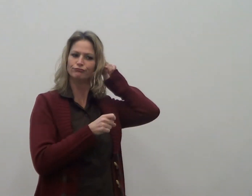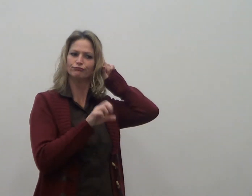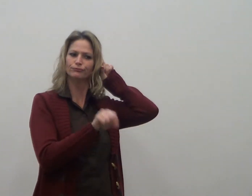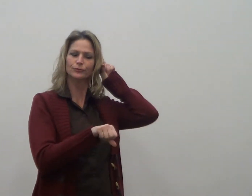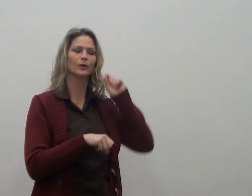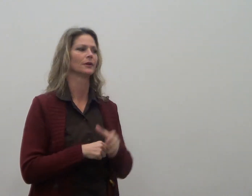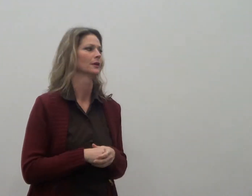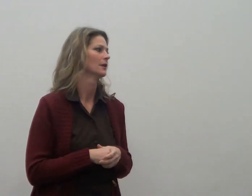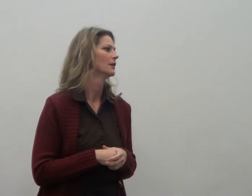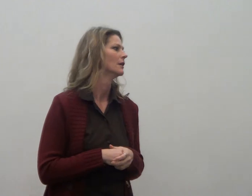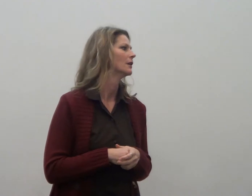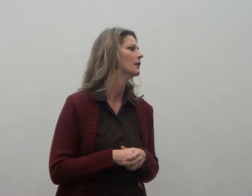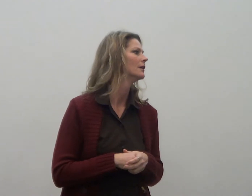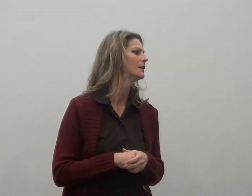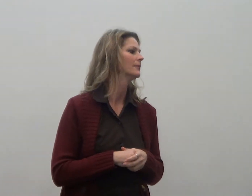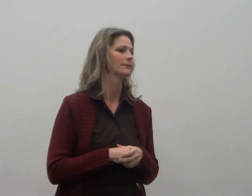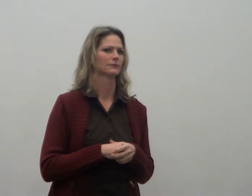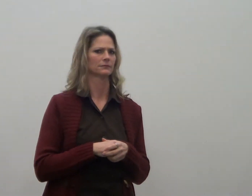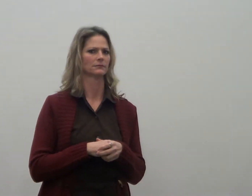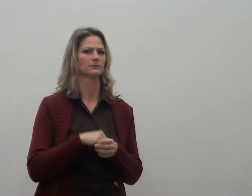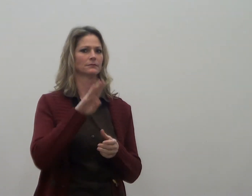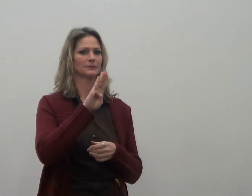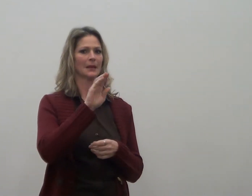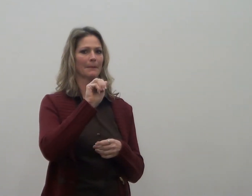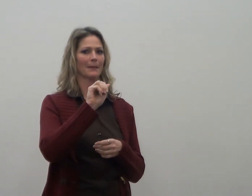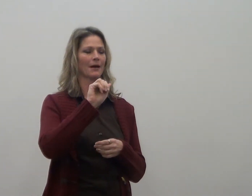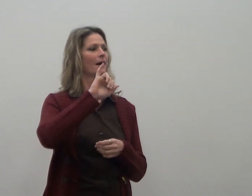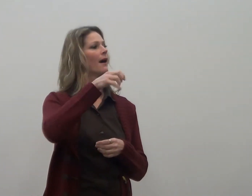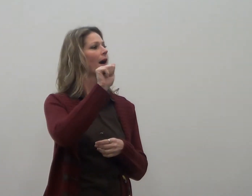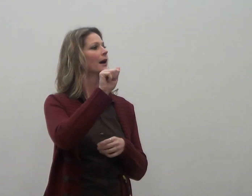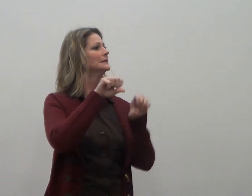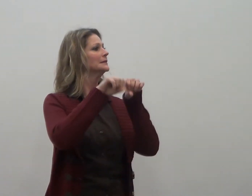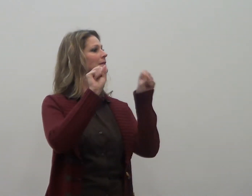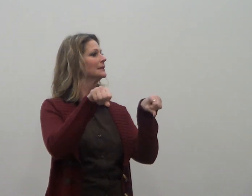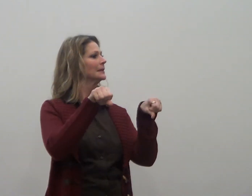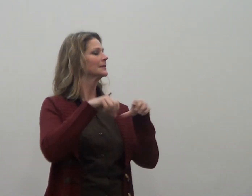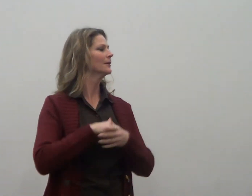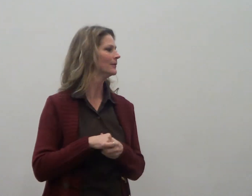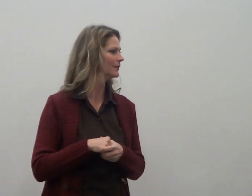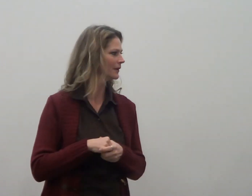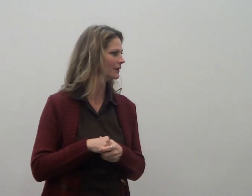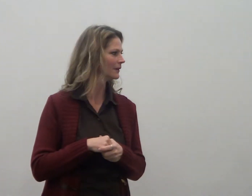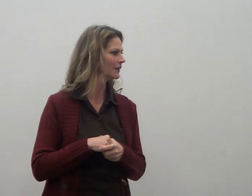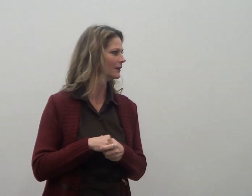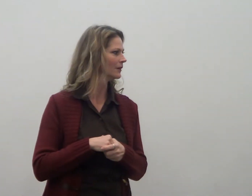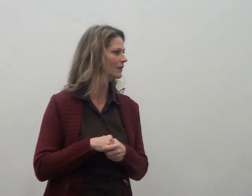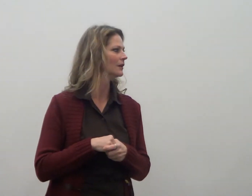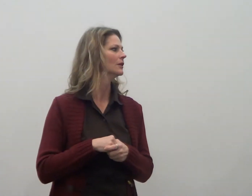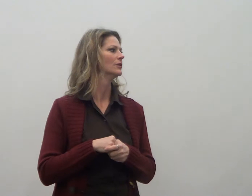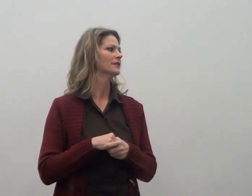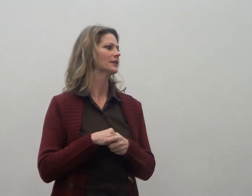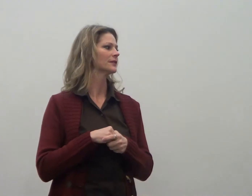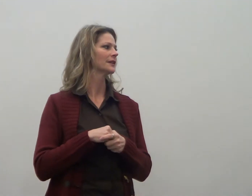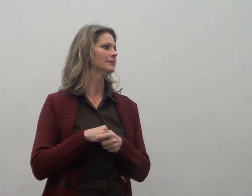Also in that year, the LAHA system, it was approved to treat single-sided deafness in the USA.